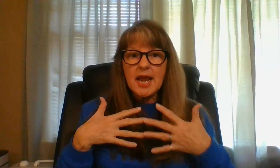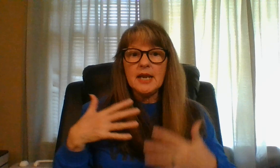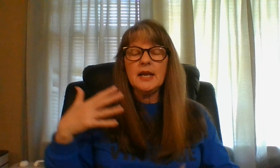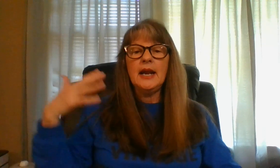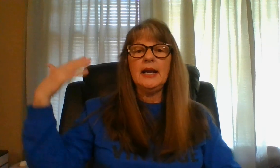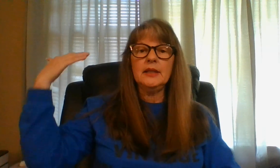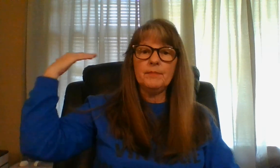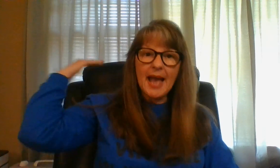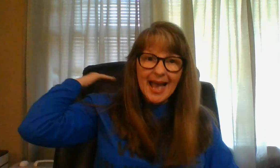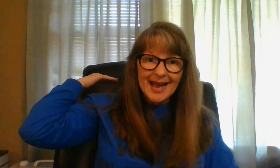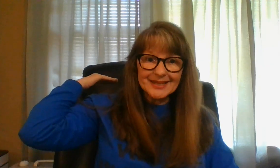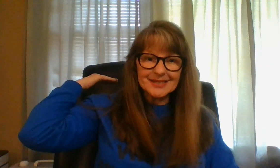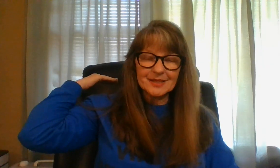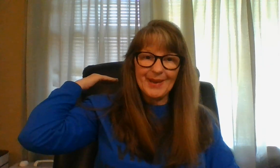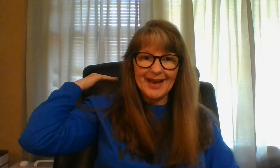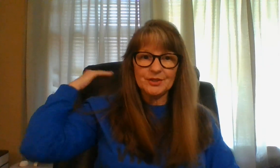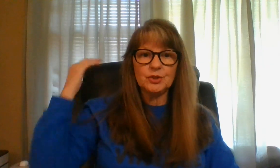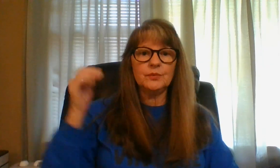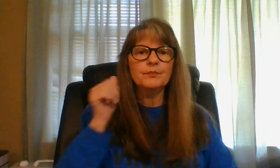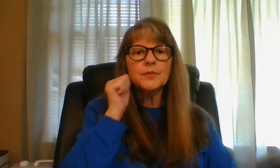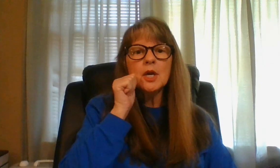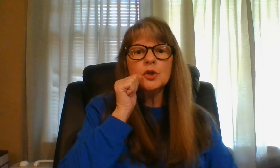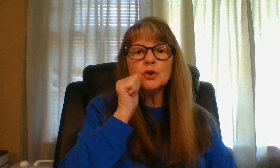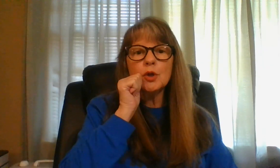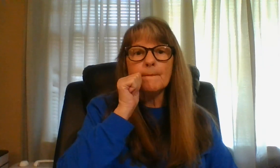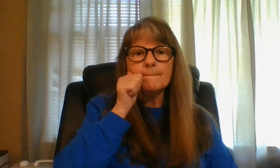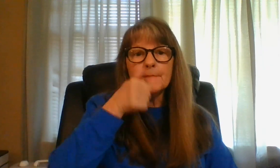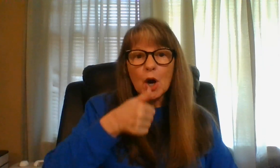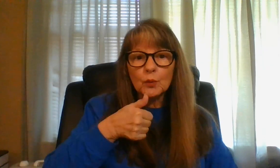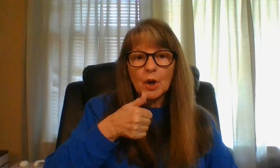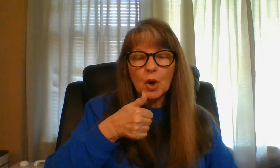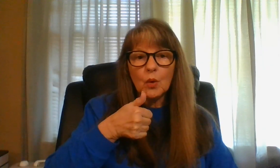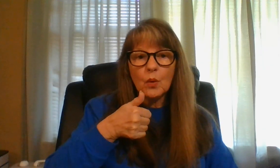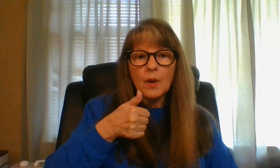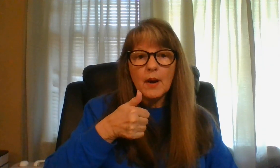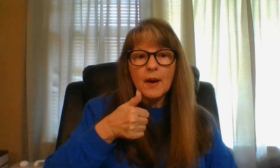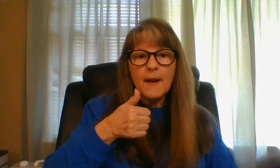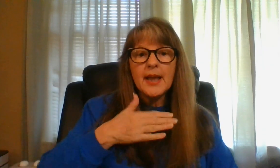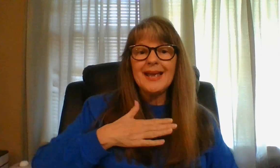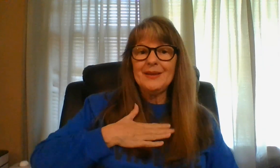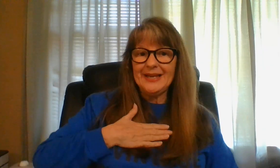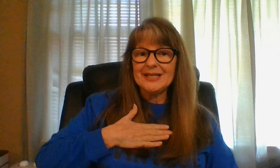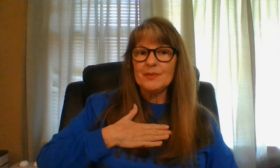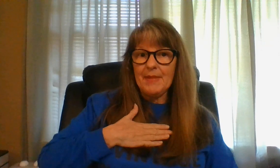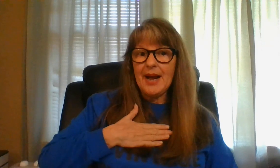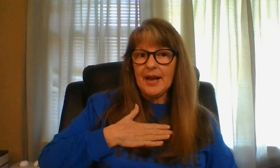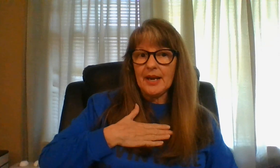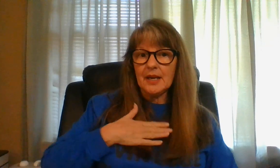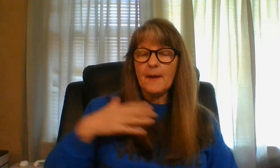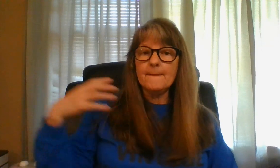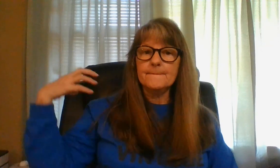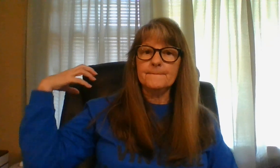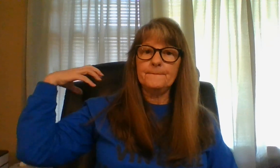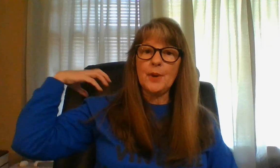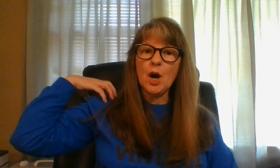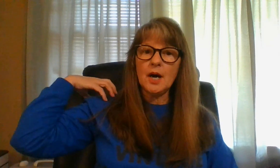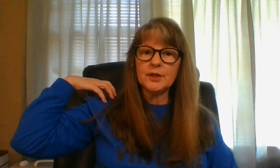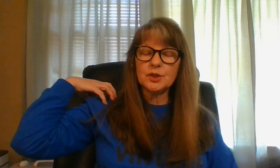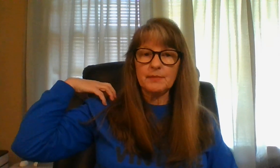today, and in the past is behind you. Tomorrow, it's my boss.